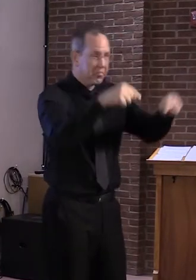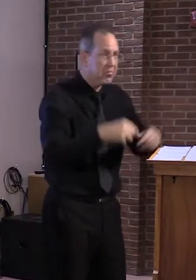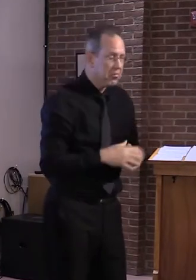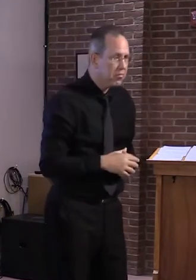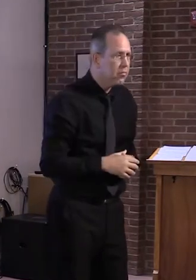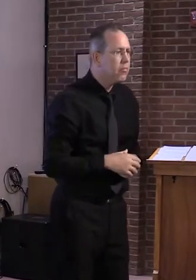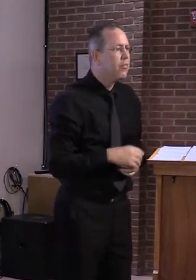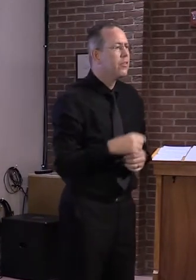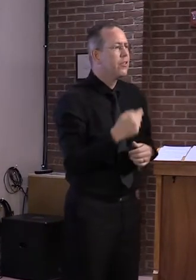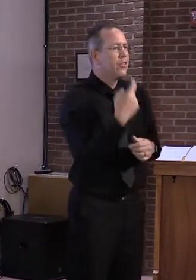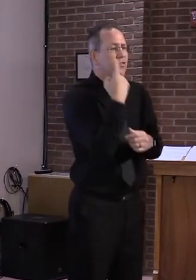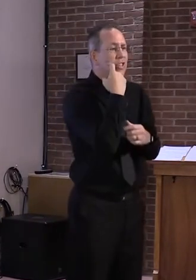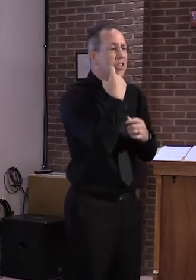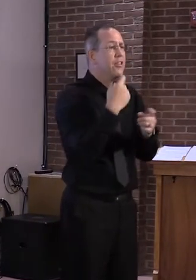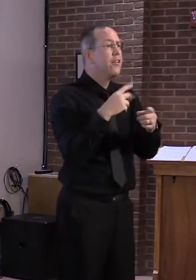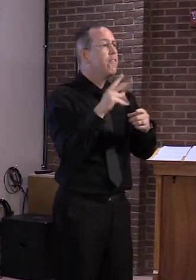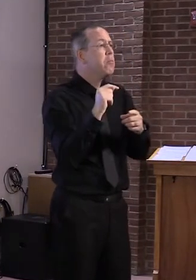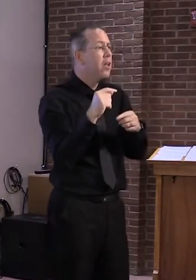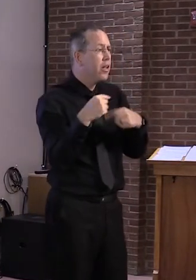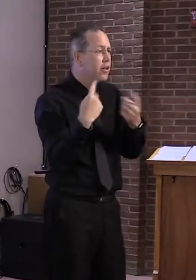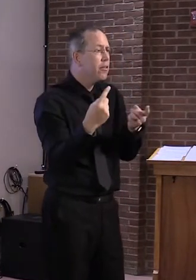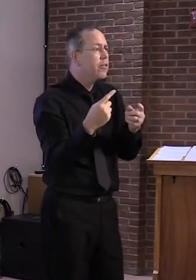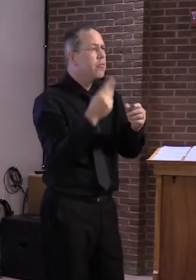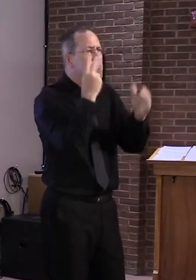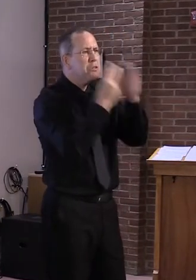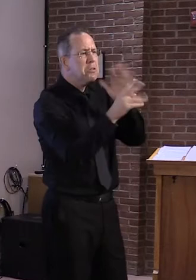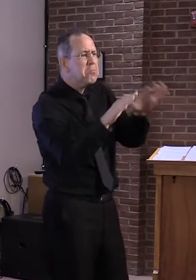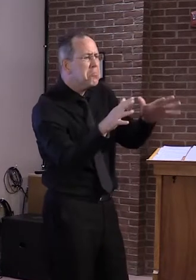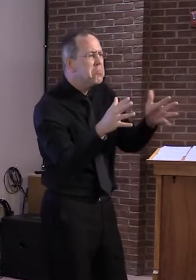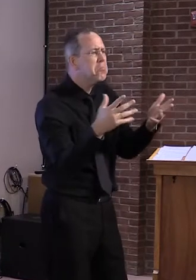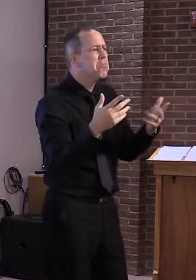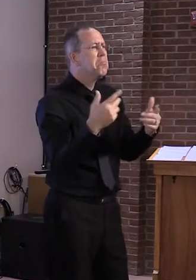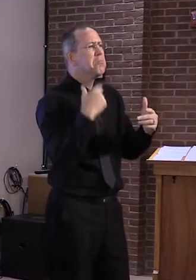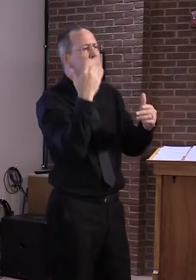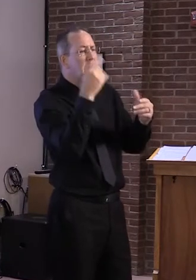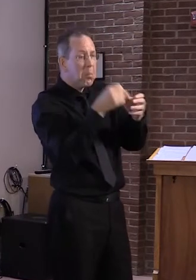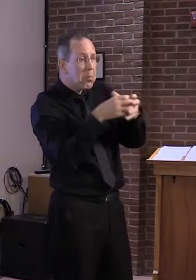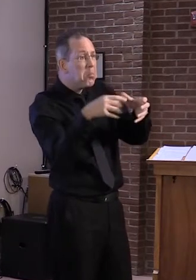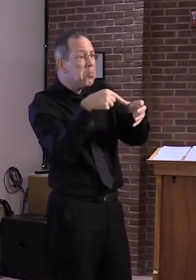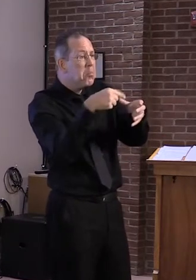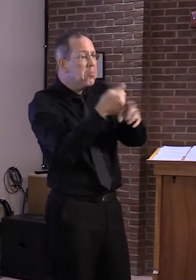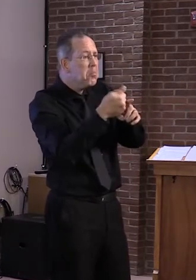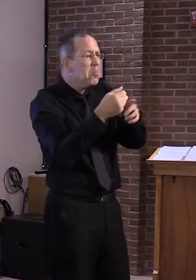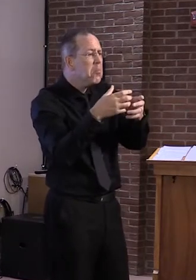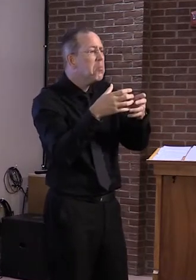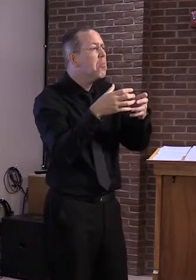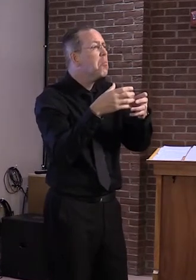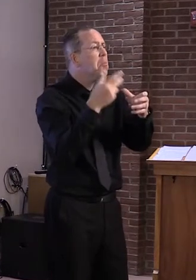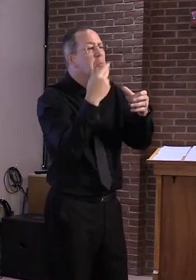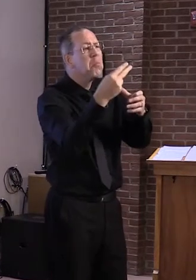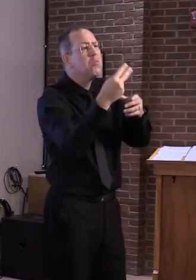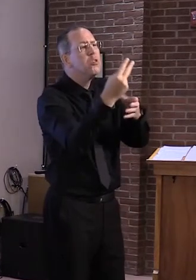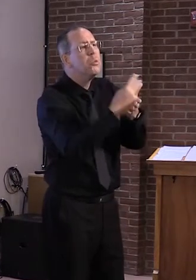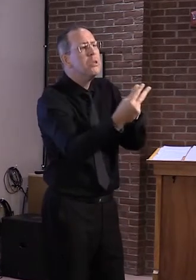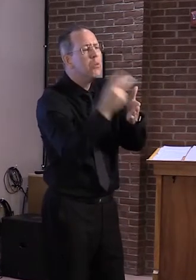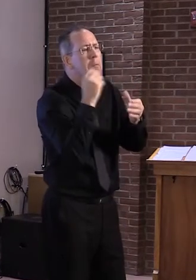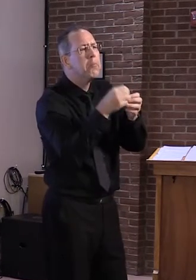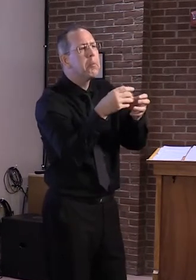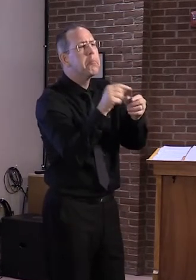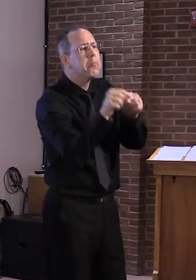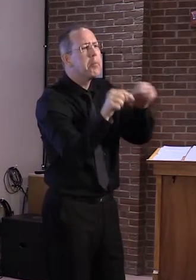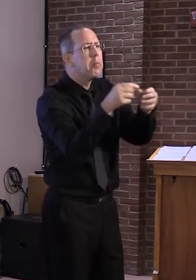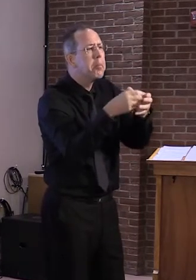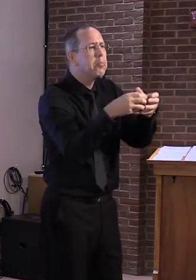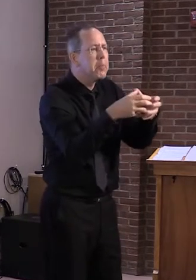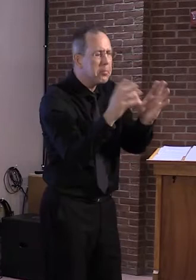that we can continue to expect low-level case growth over the next 2 weeks. And overlaid on that forecast are both the